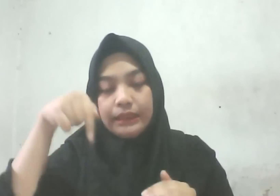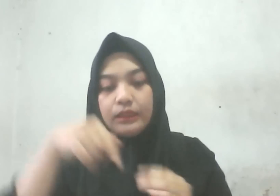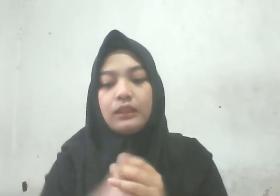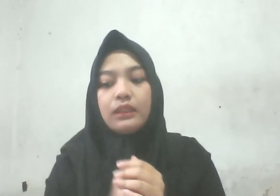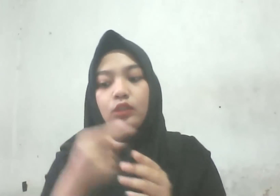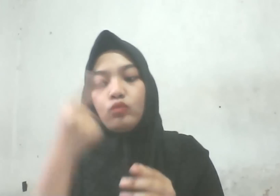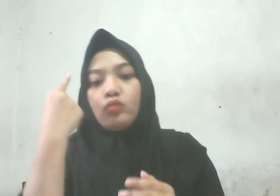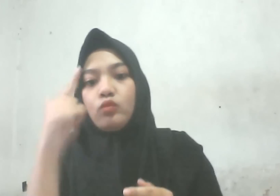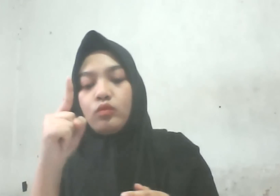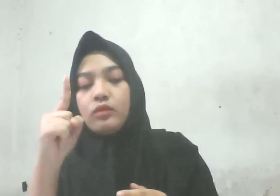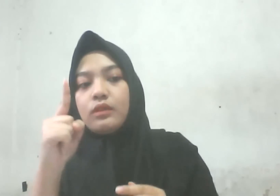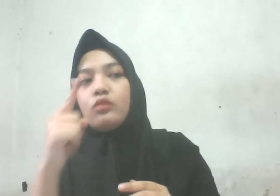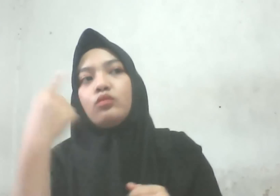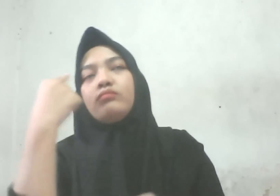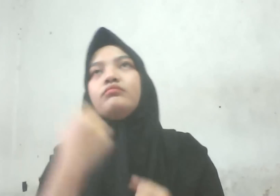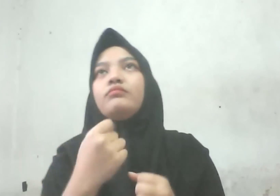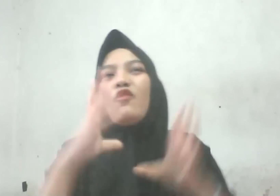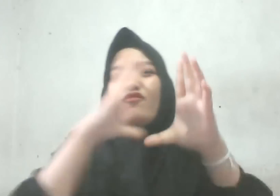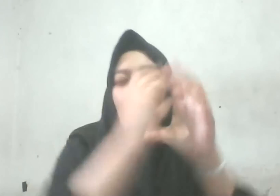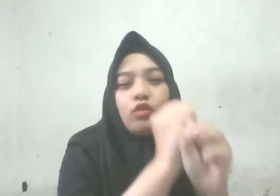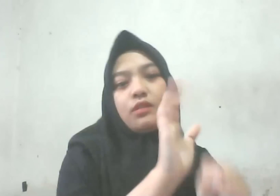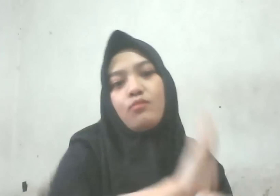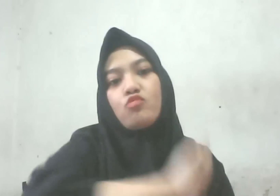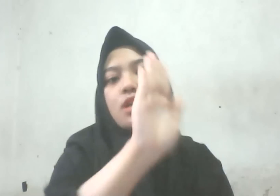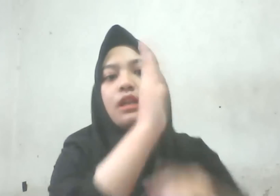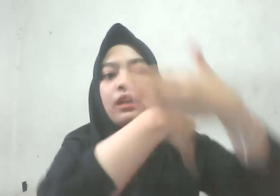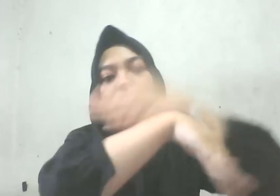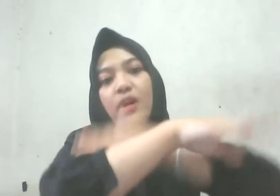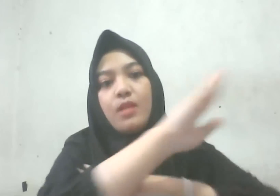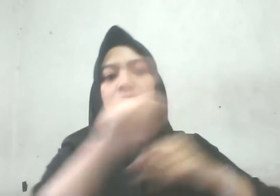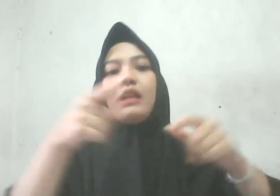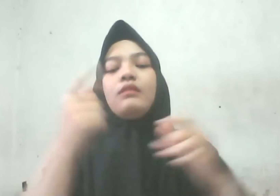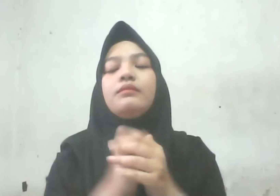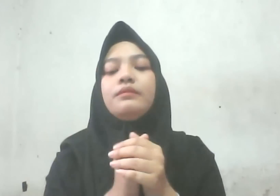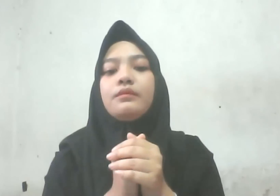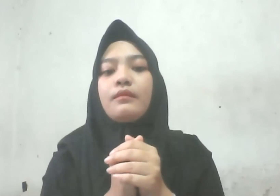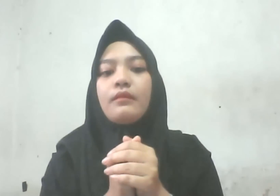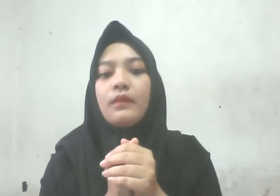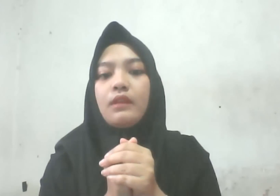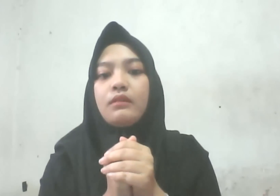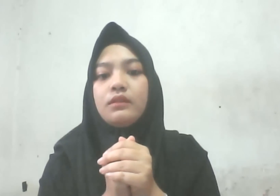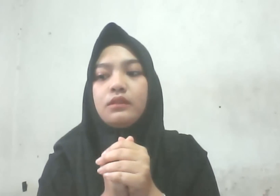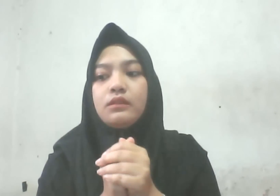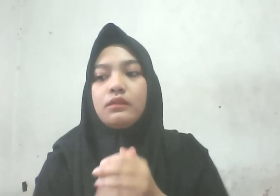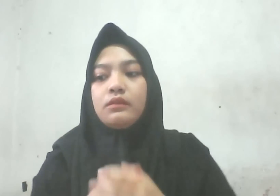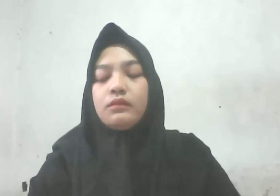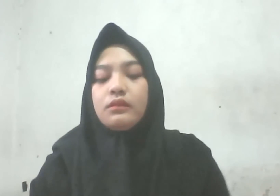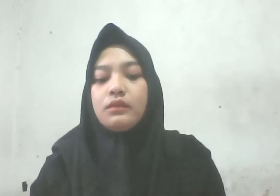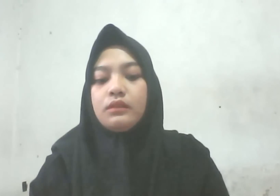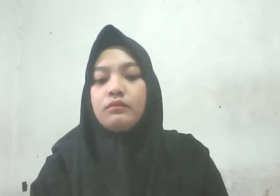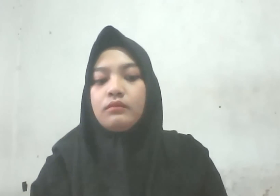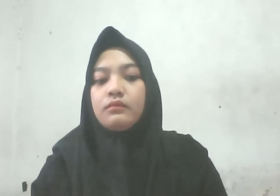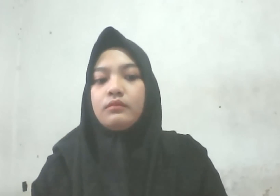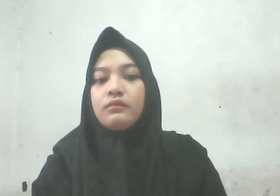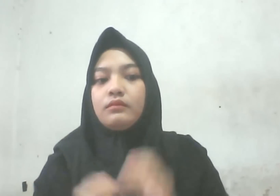for non-disabled people. Now, this, of course, is an exclusionary way of